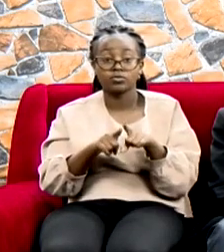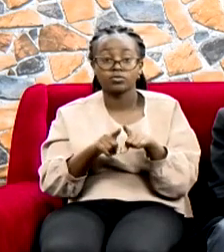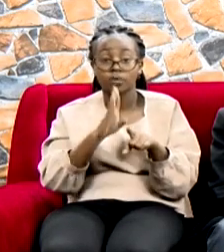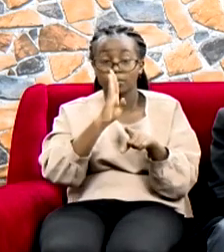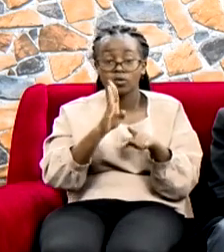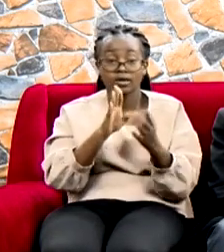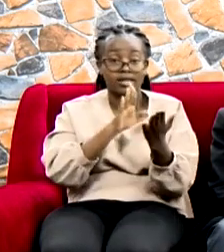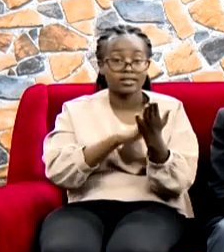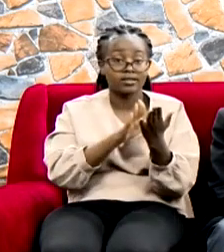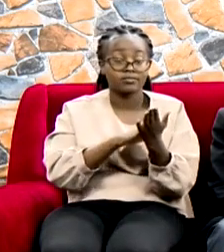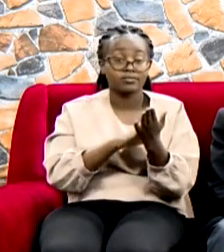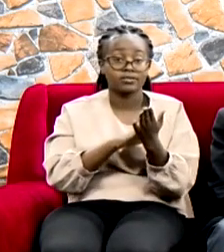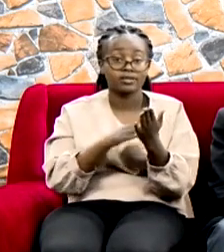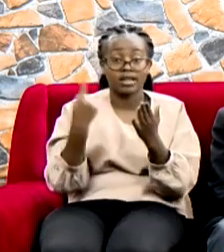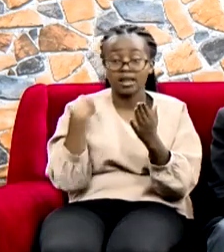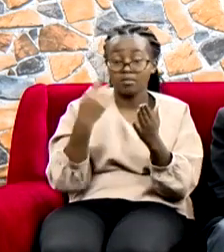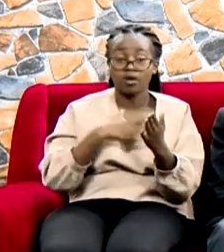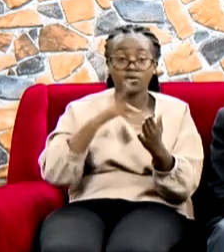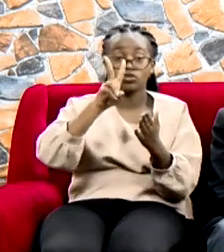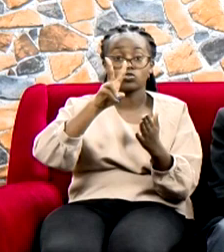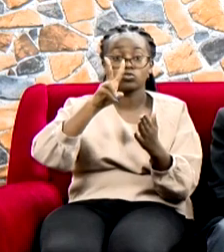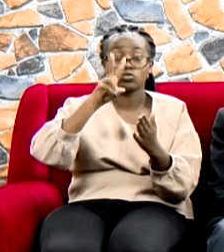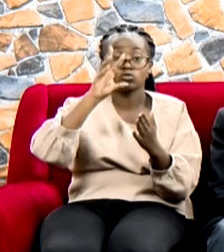at the SMSs. The SMS number is